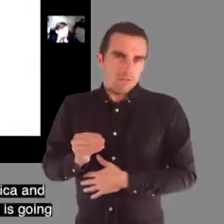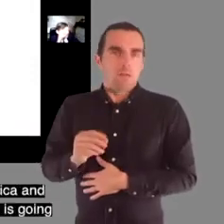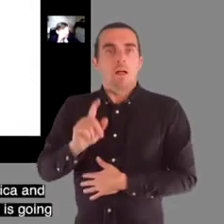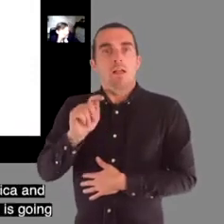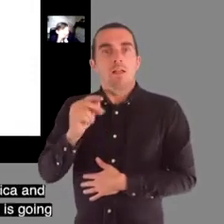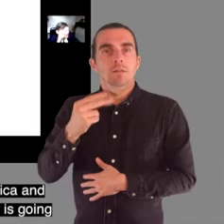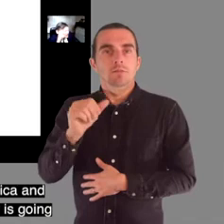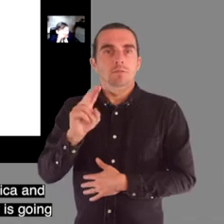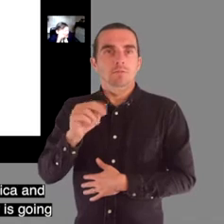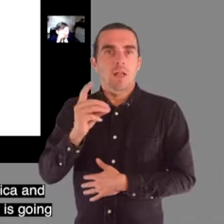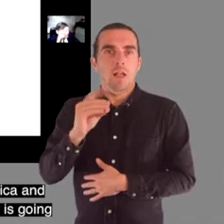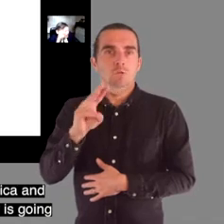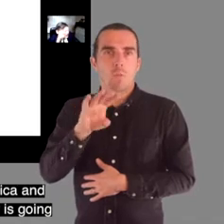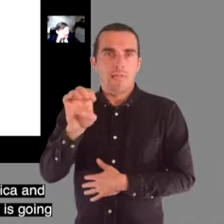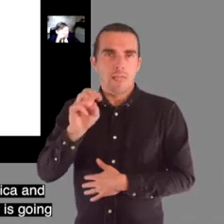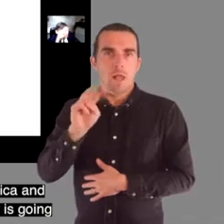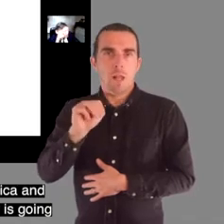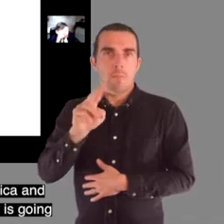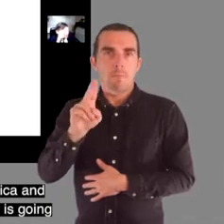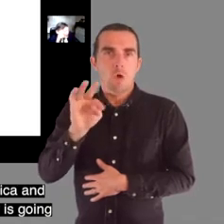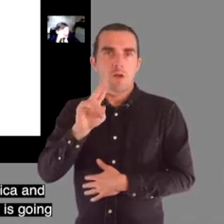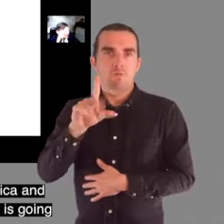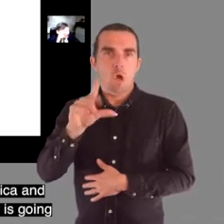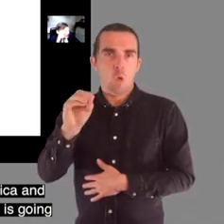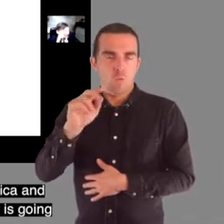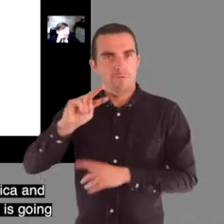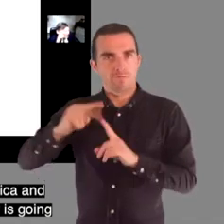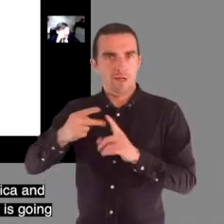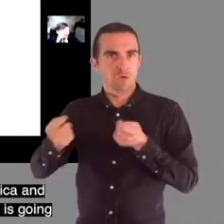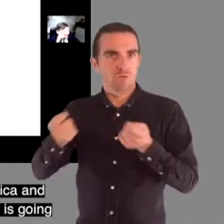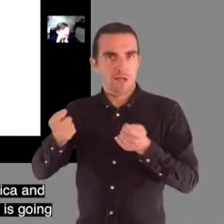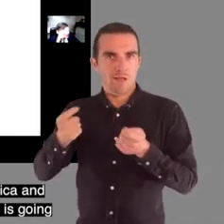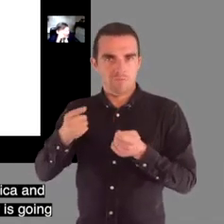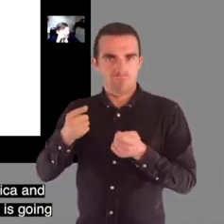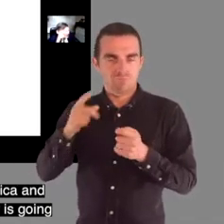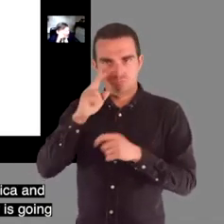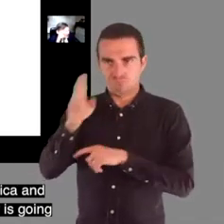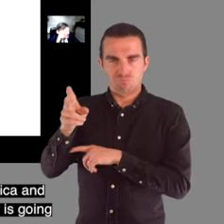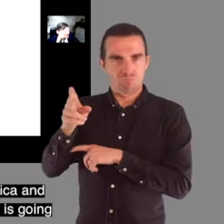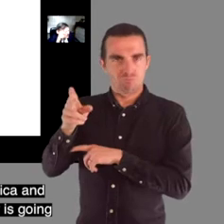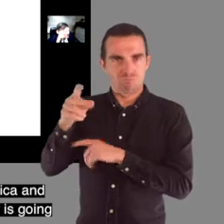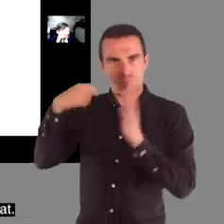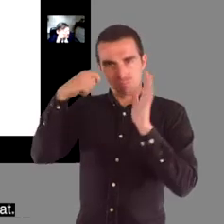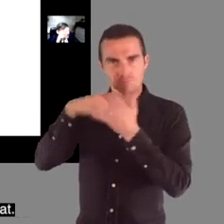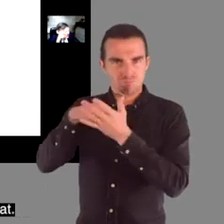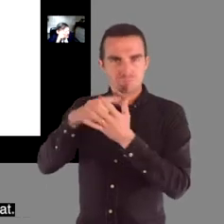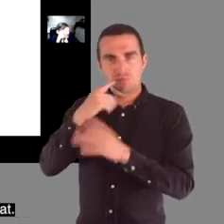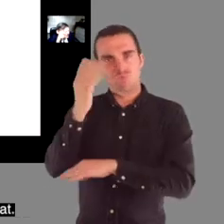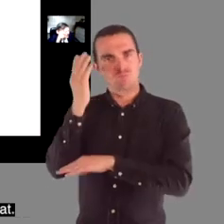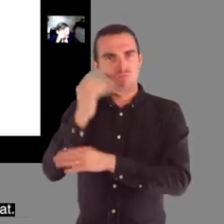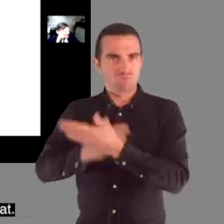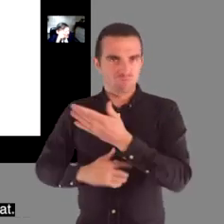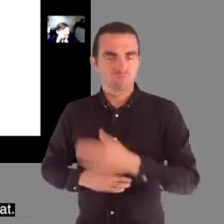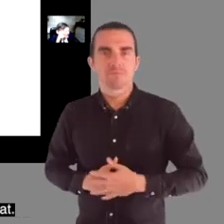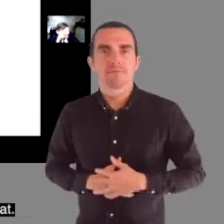in the apartheid years in South Africa, and Thandi Mafulu, our vice chair, is going to tell us a little bit about that.